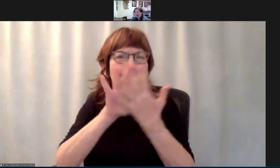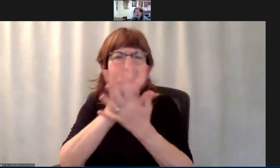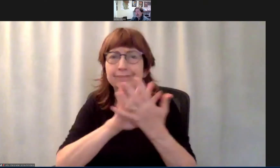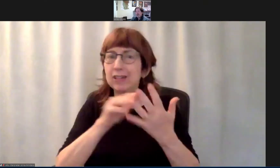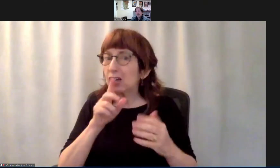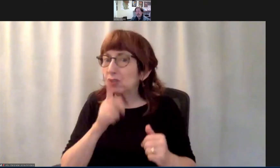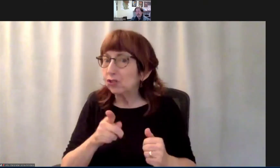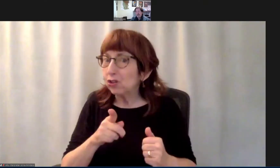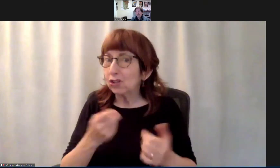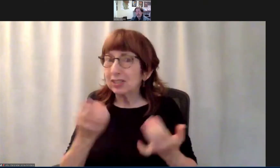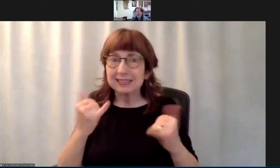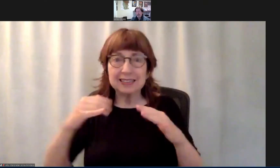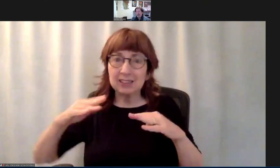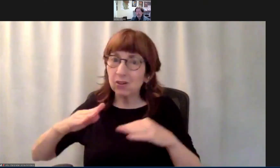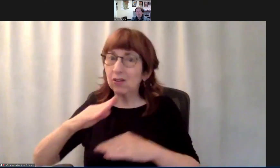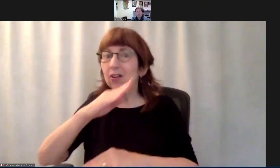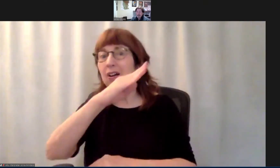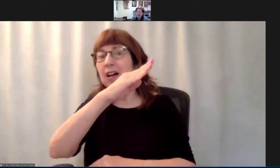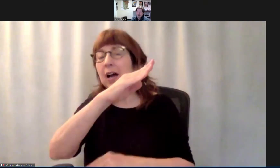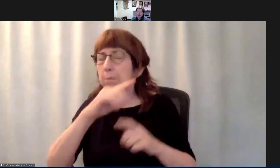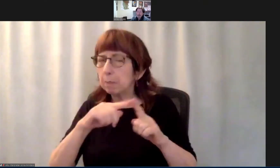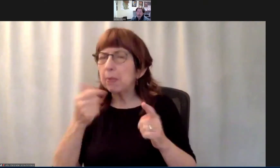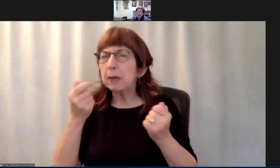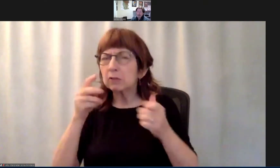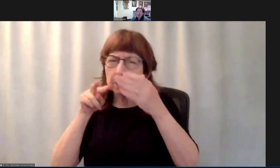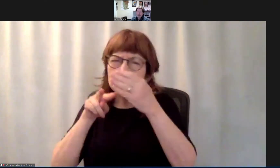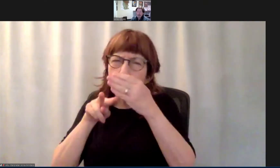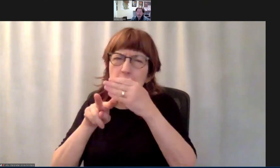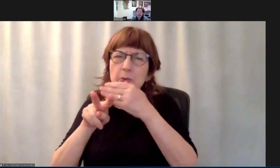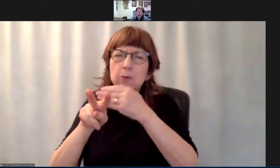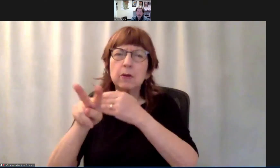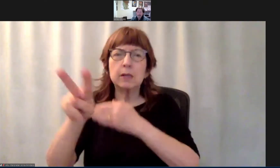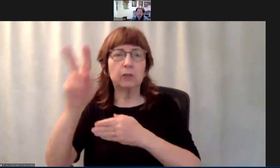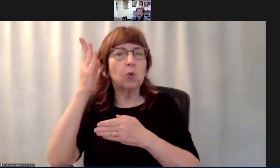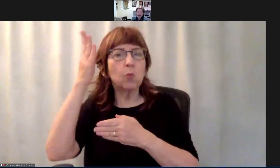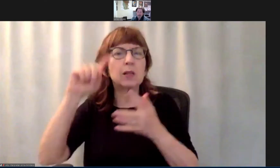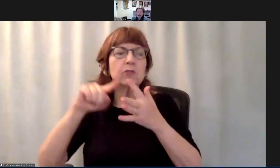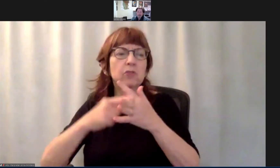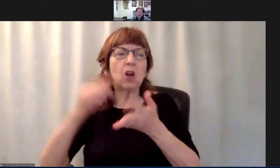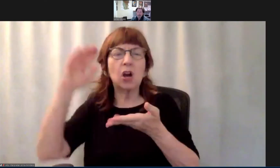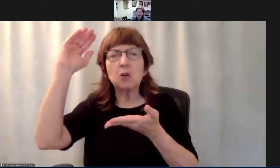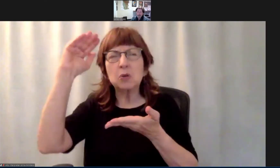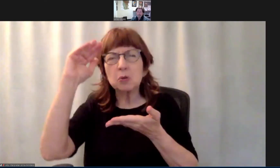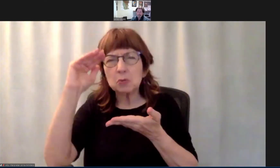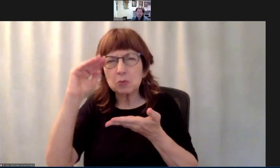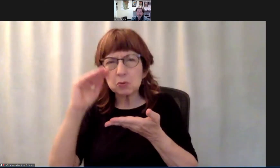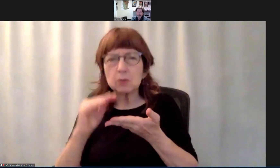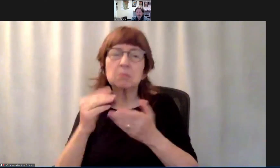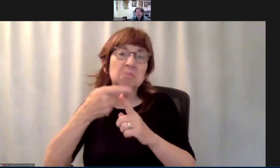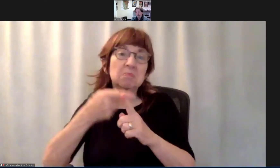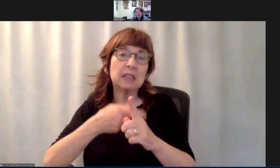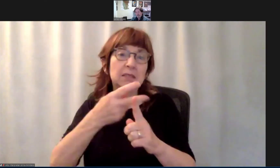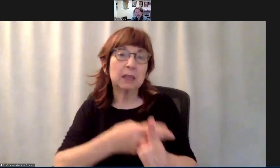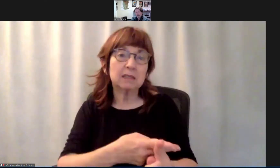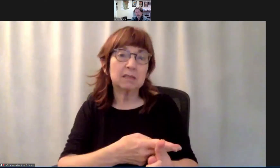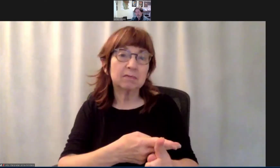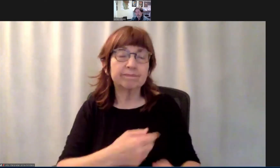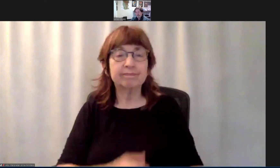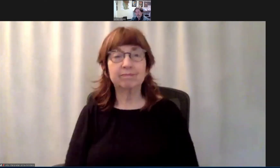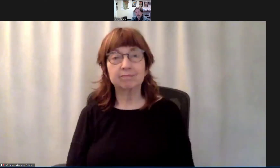a surge, but there are some predictions that it'll start coming down in the next couple of months.